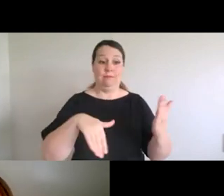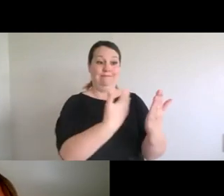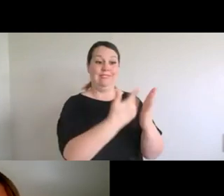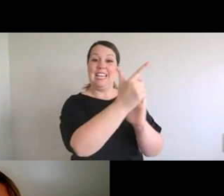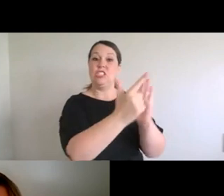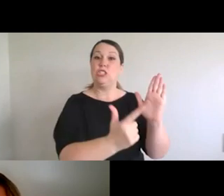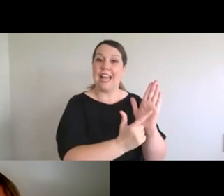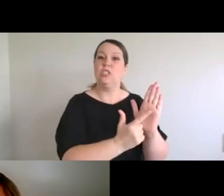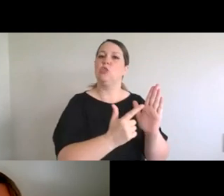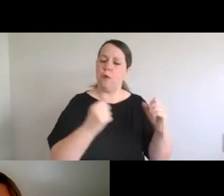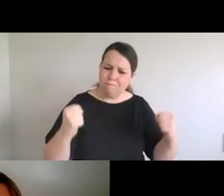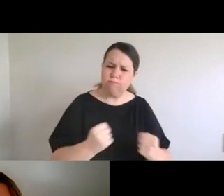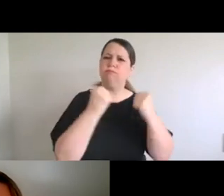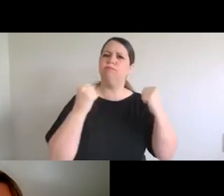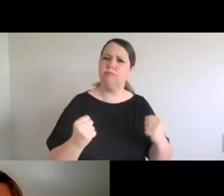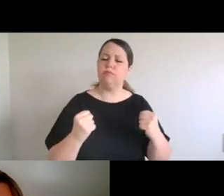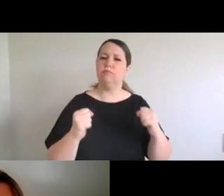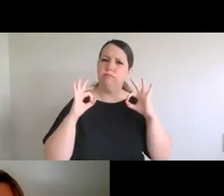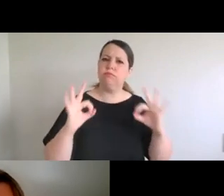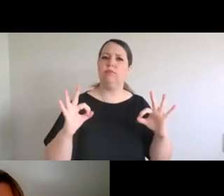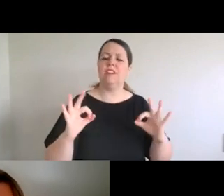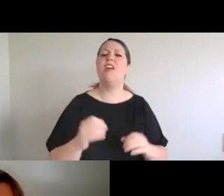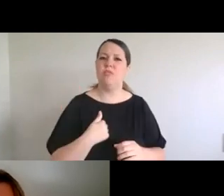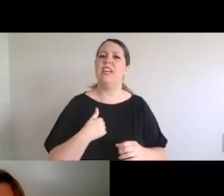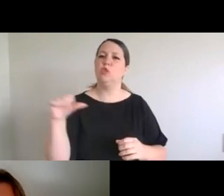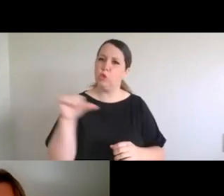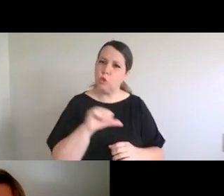13th principle of the Access Alliance.